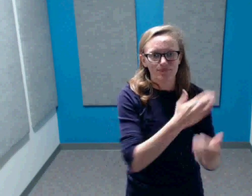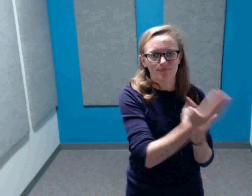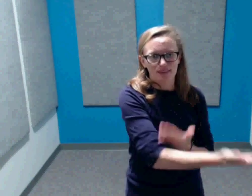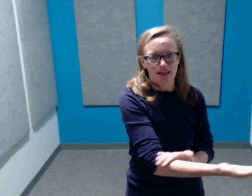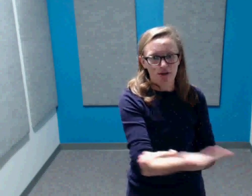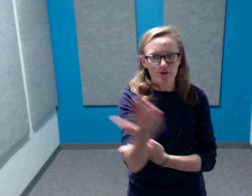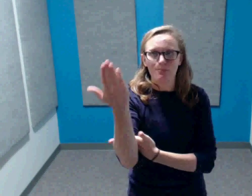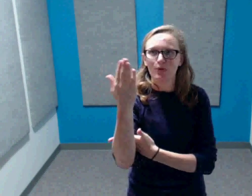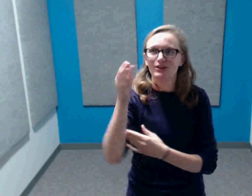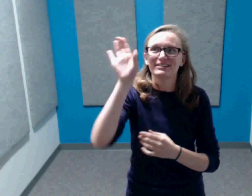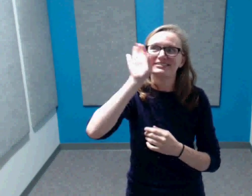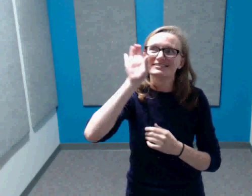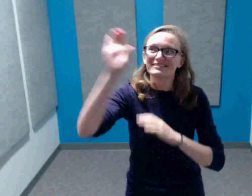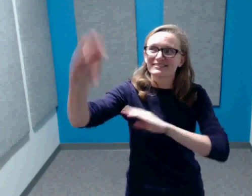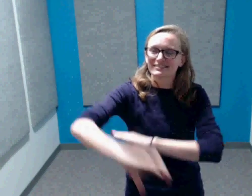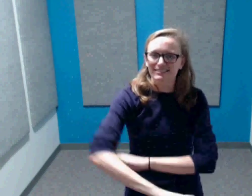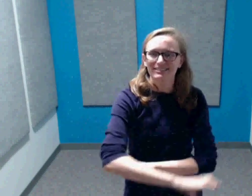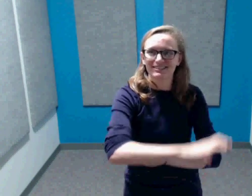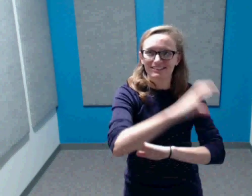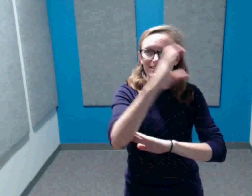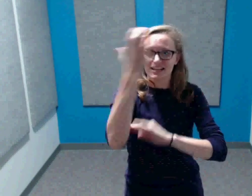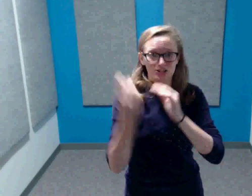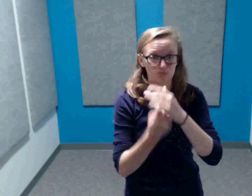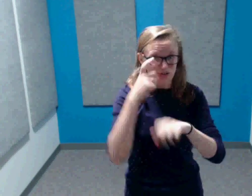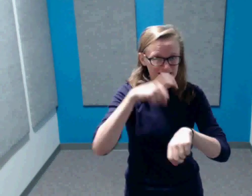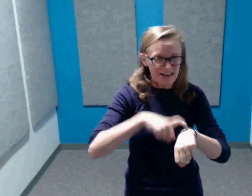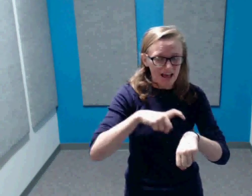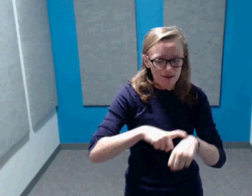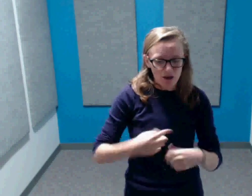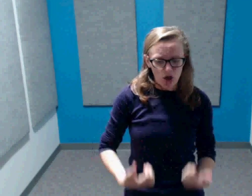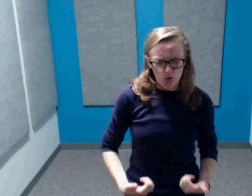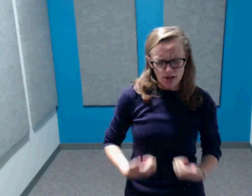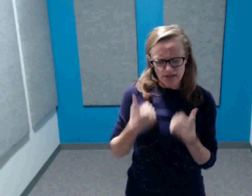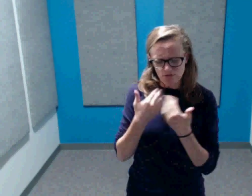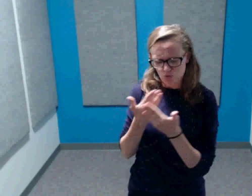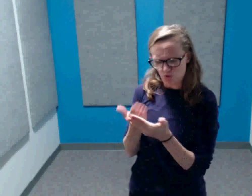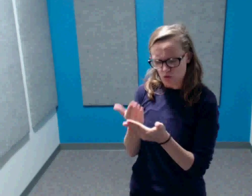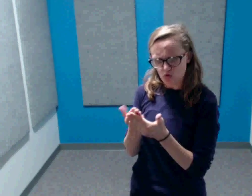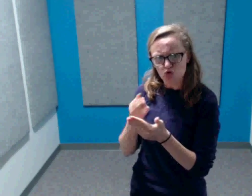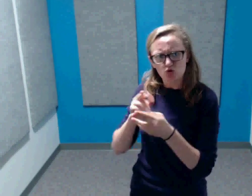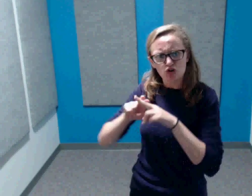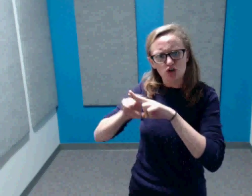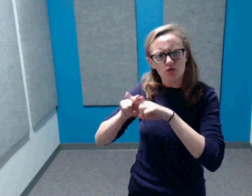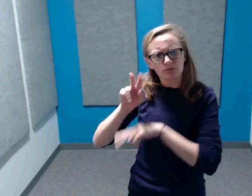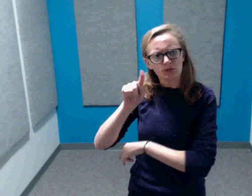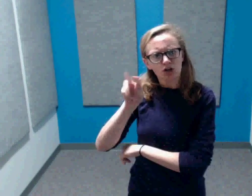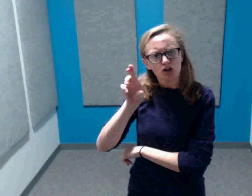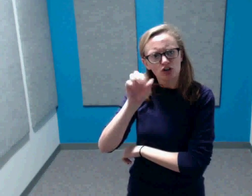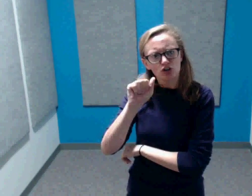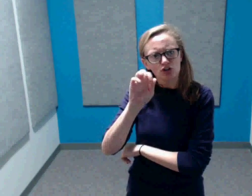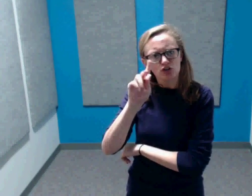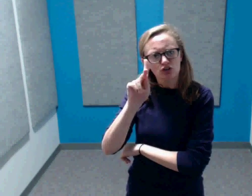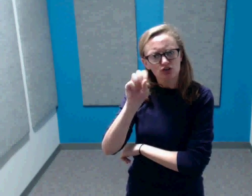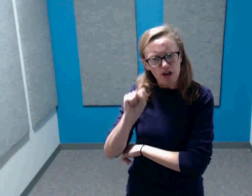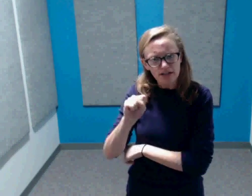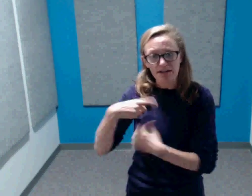We lived out by the railroad tracks, and I'd get up early in the morning and get out there and get on the bus, ride it to school. And